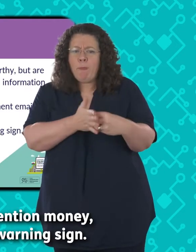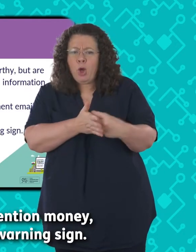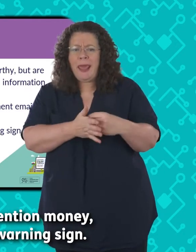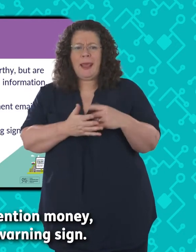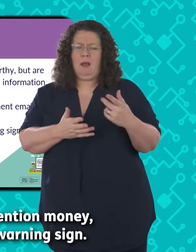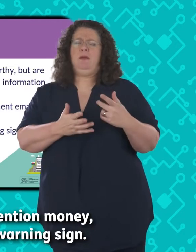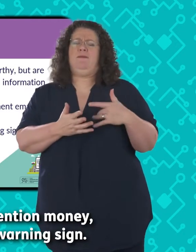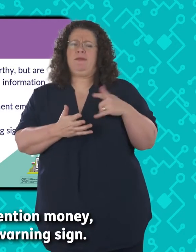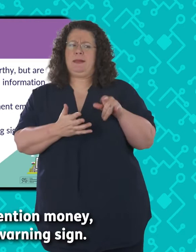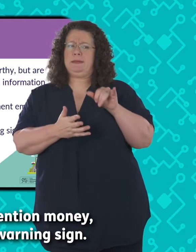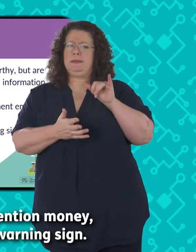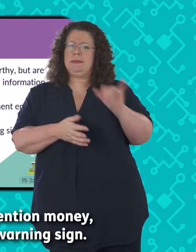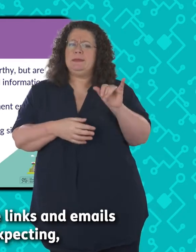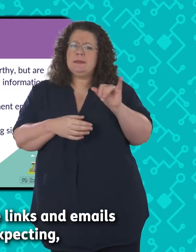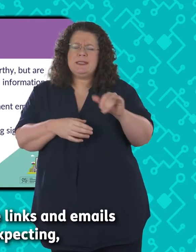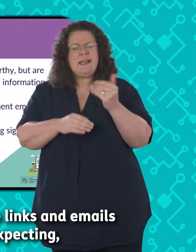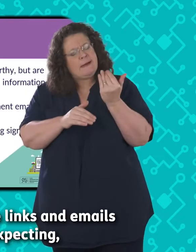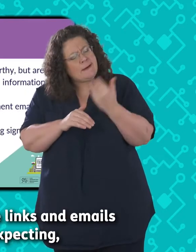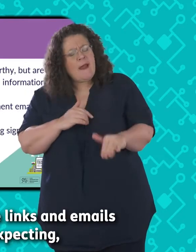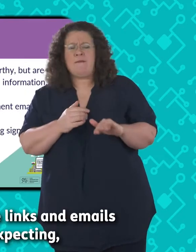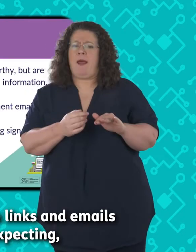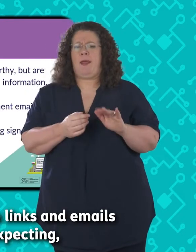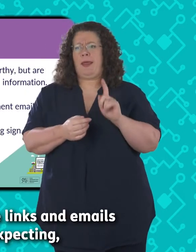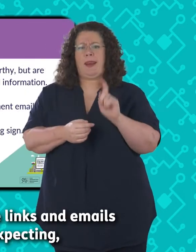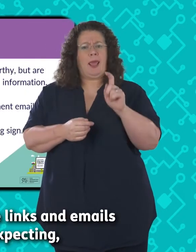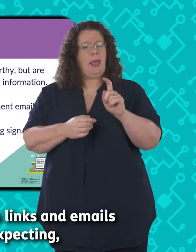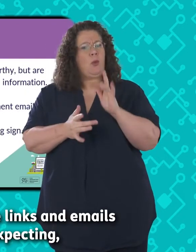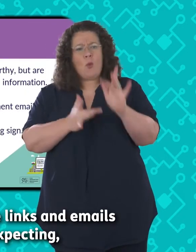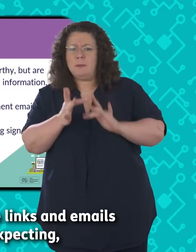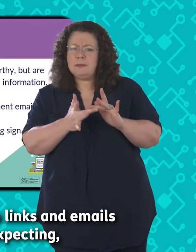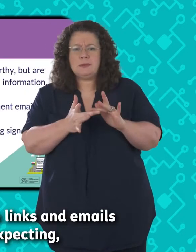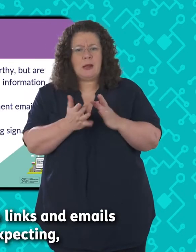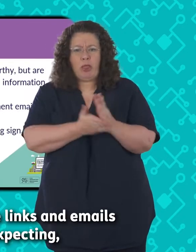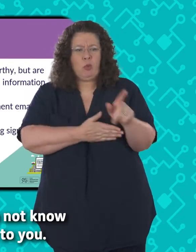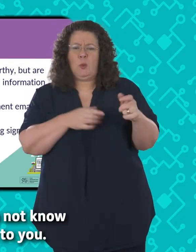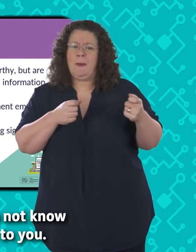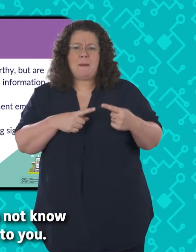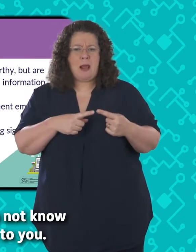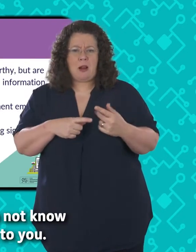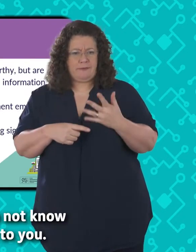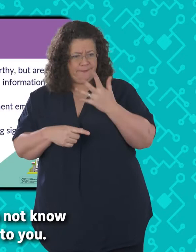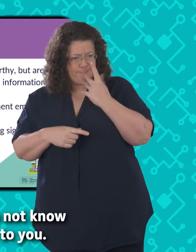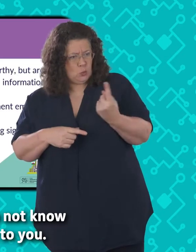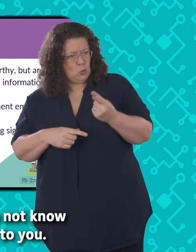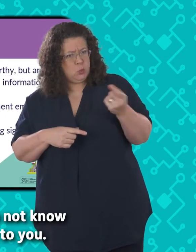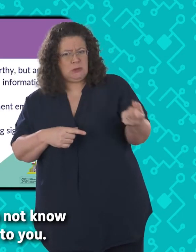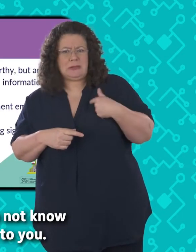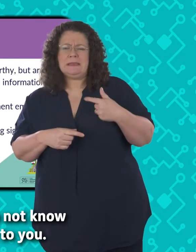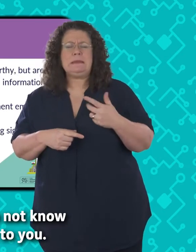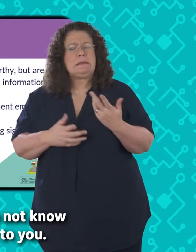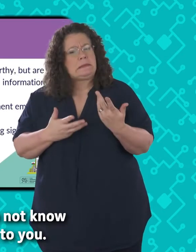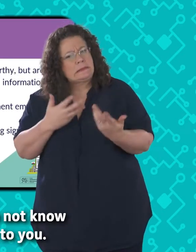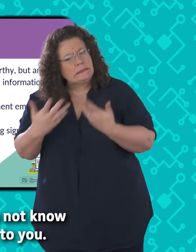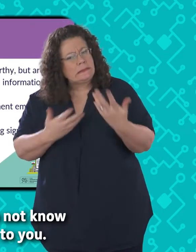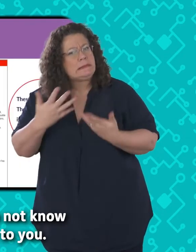which is a major warning sign. Never click on website links and emails you are not expecting, or if you do not know who sent it to